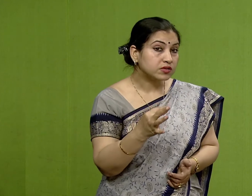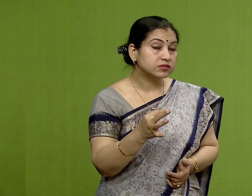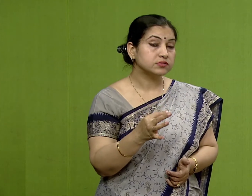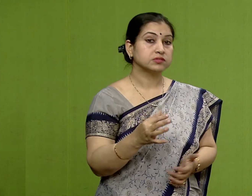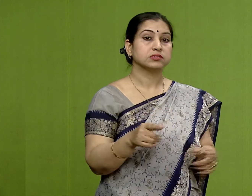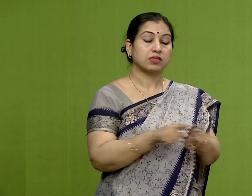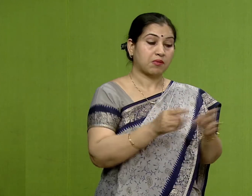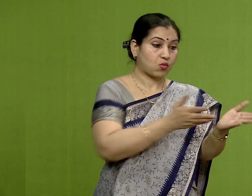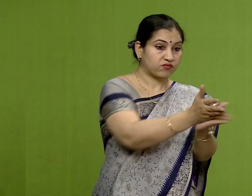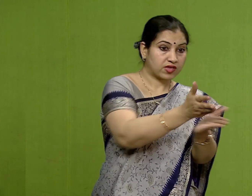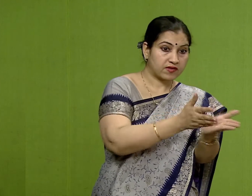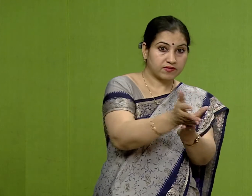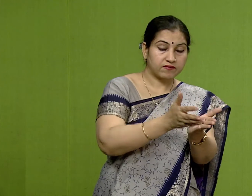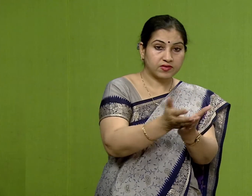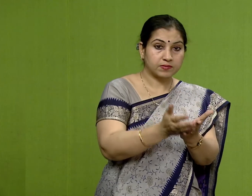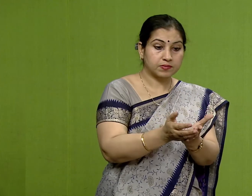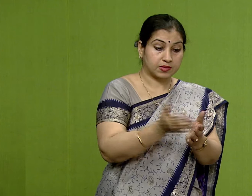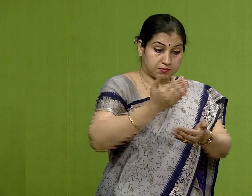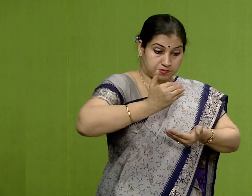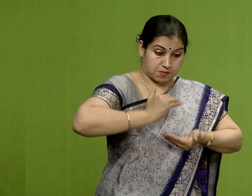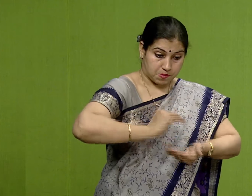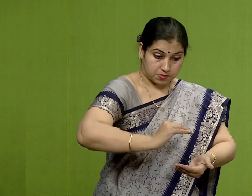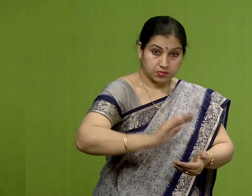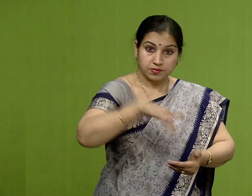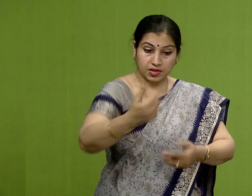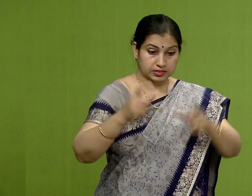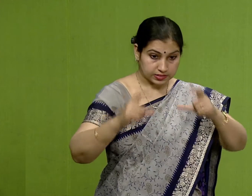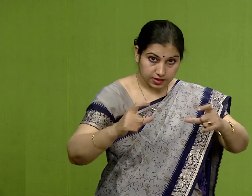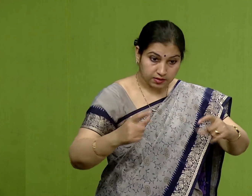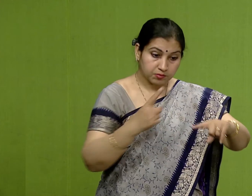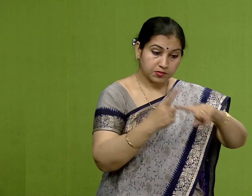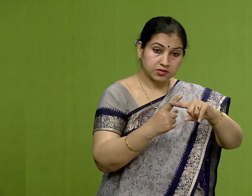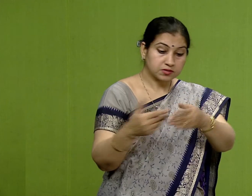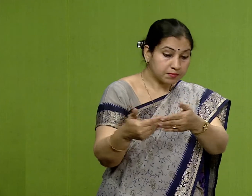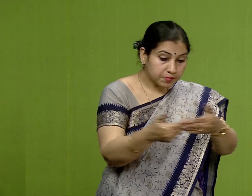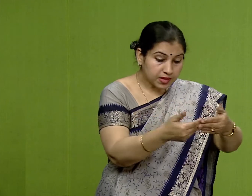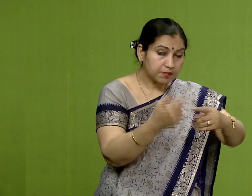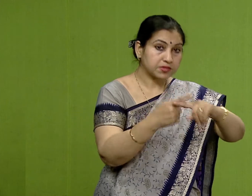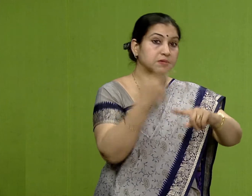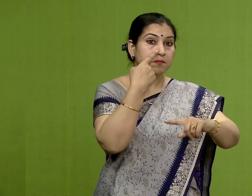and ways of postnatal care of newborn and mother.